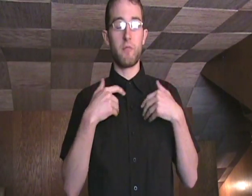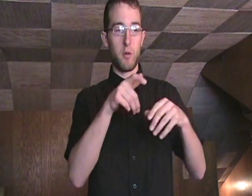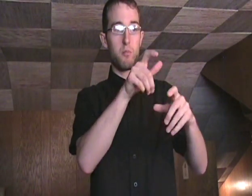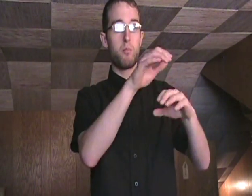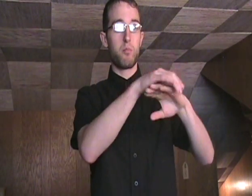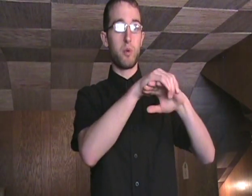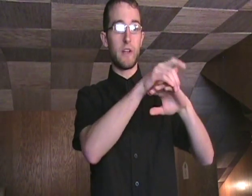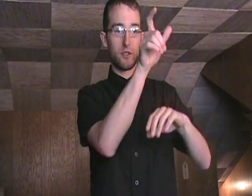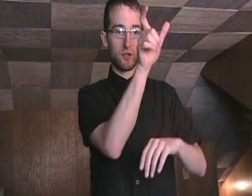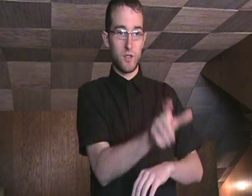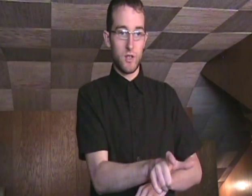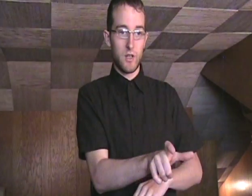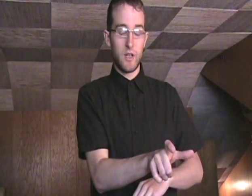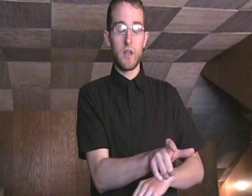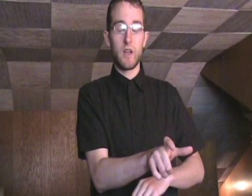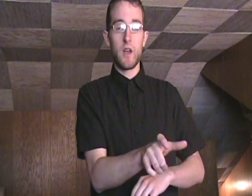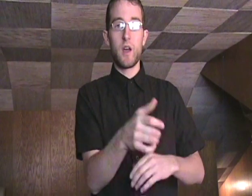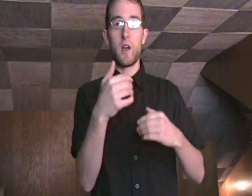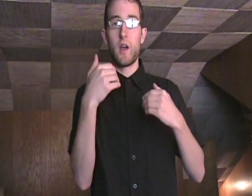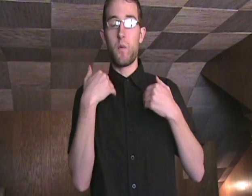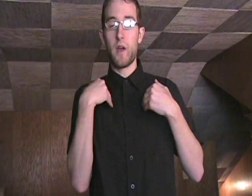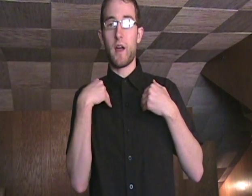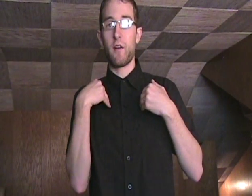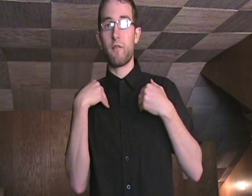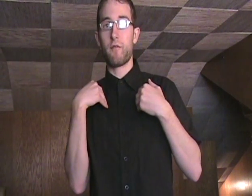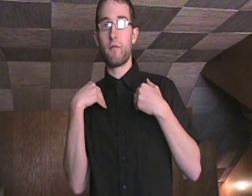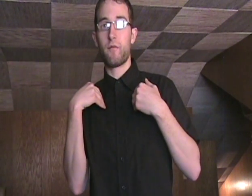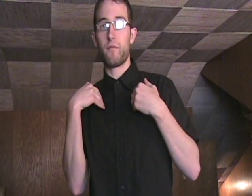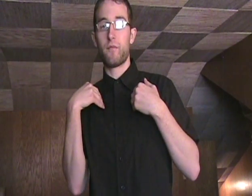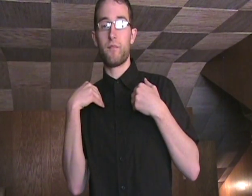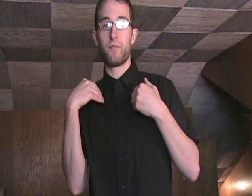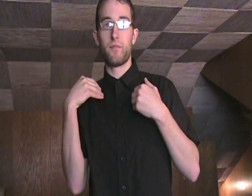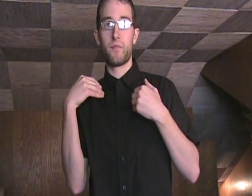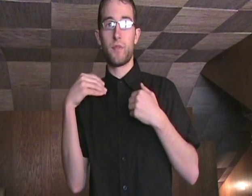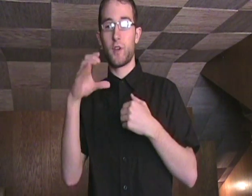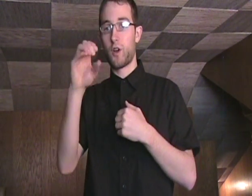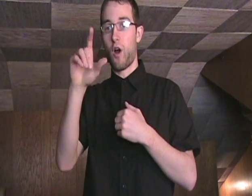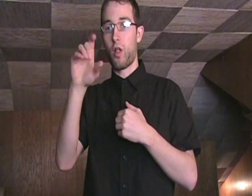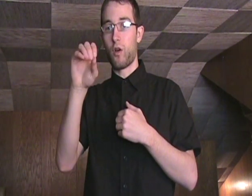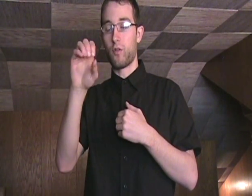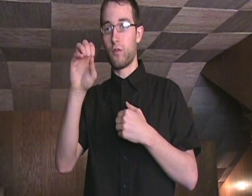group. So you can put 2 columns on your paper. Don't have to be long columns.